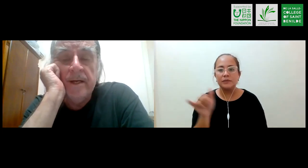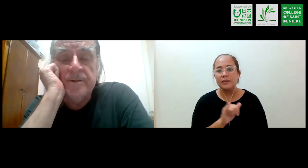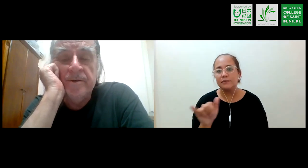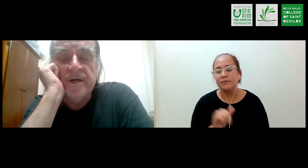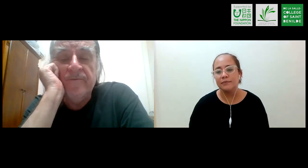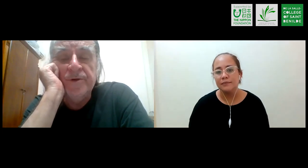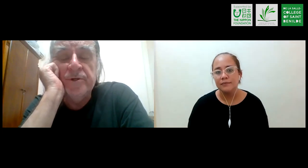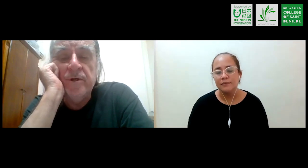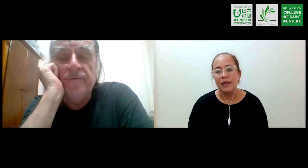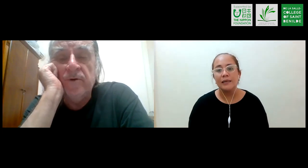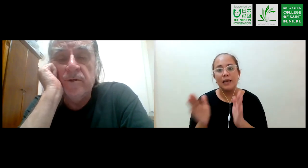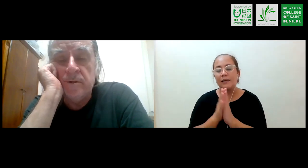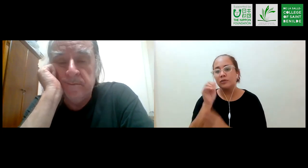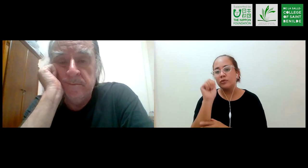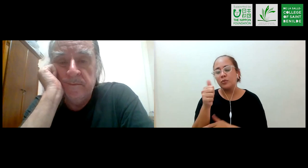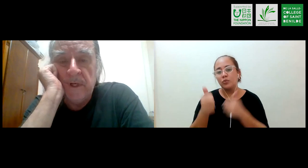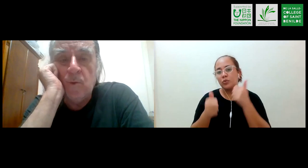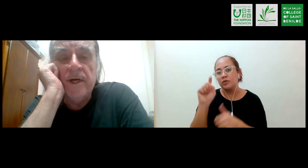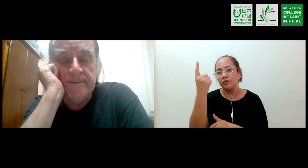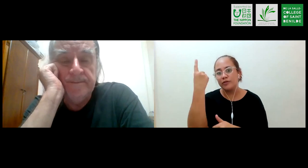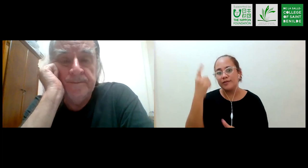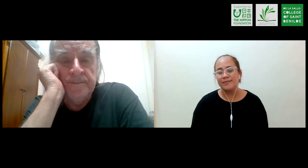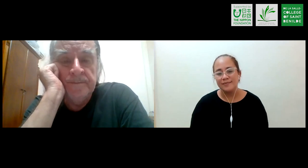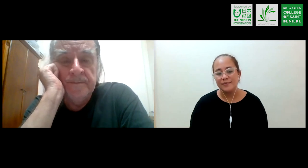ask yourself which should go first and why.